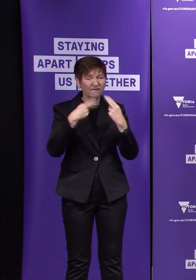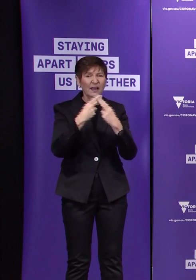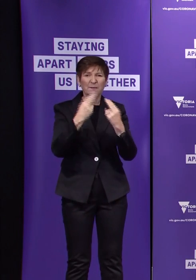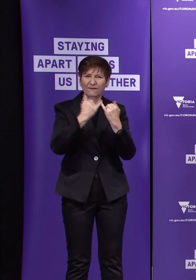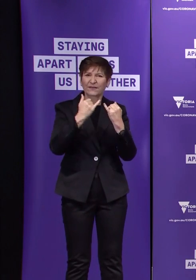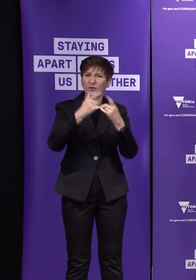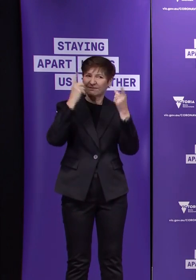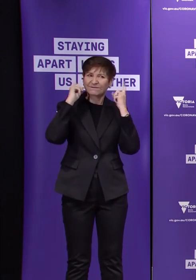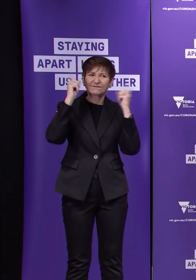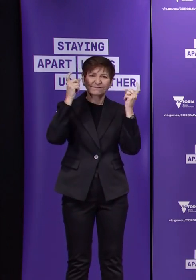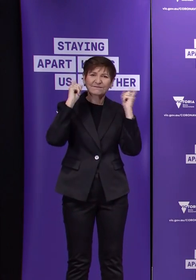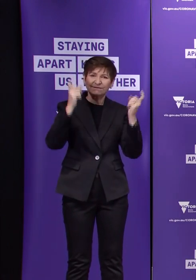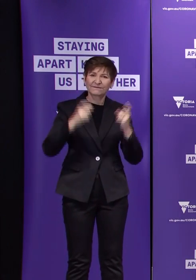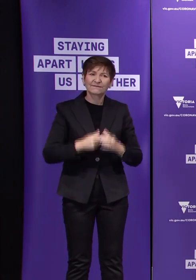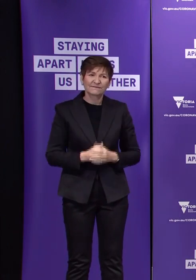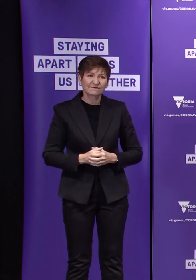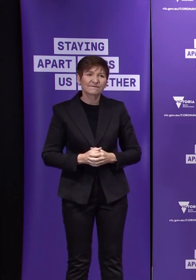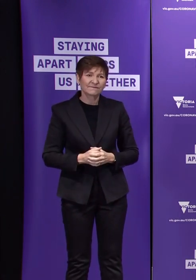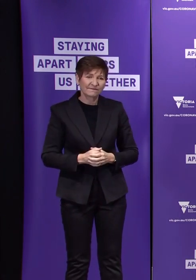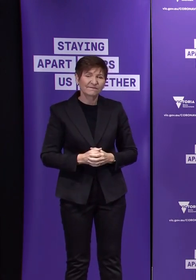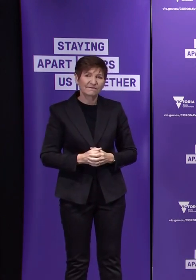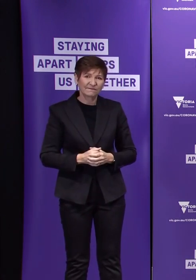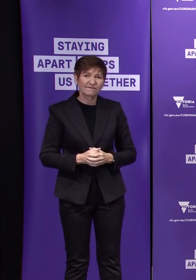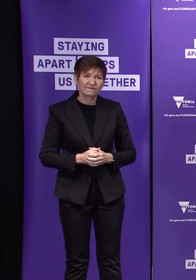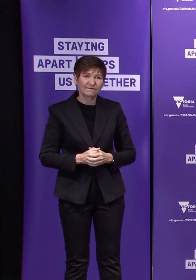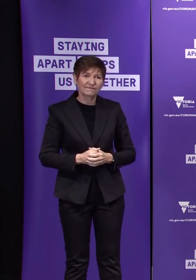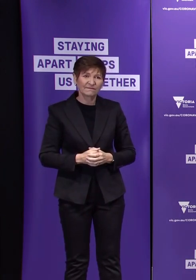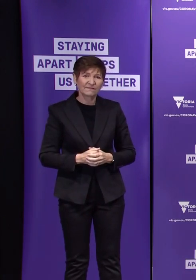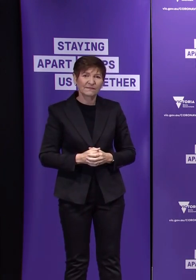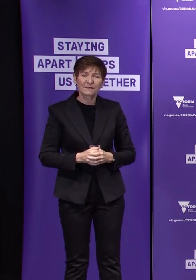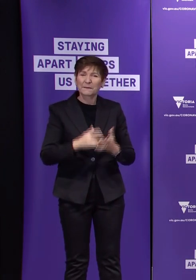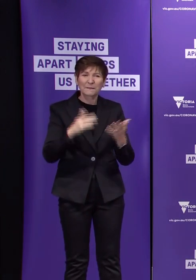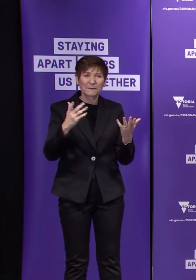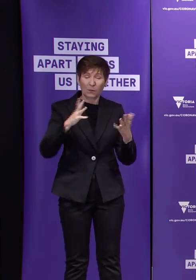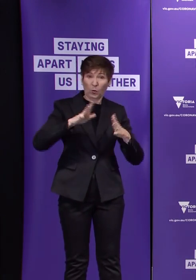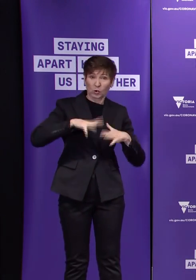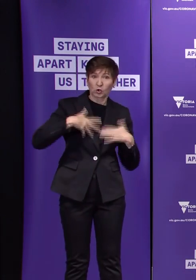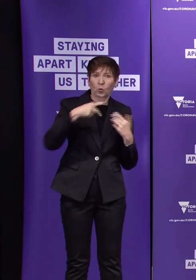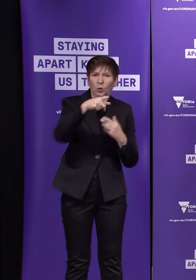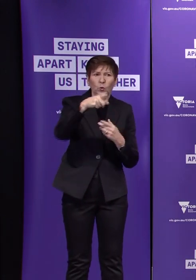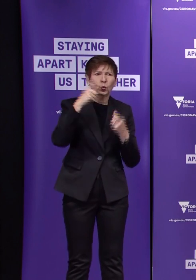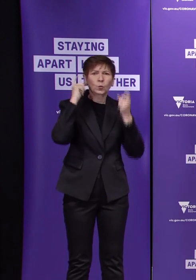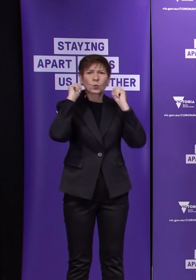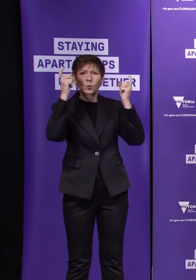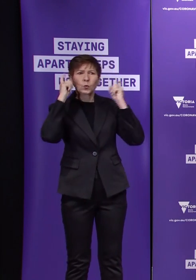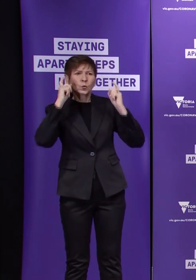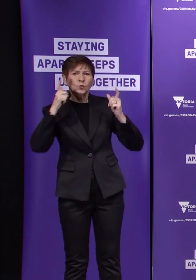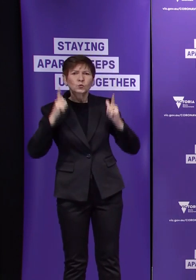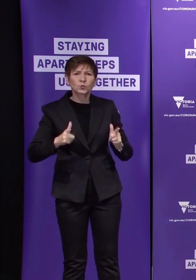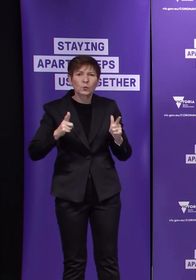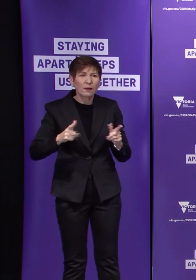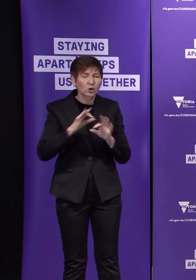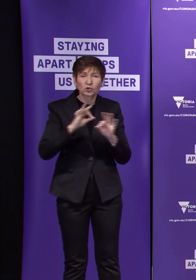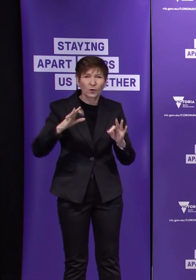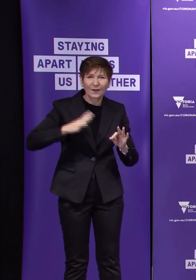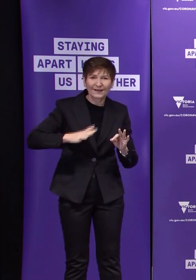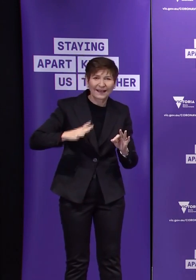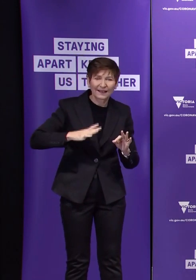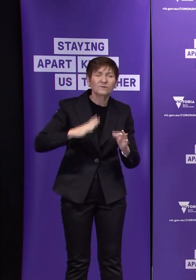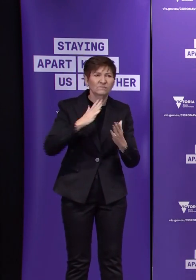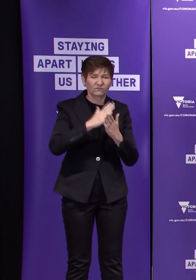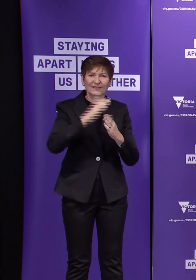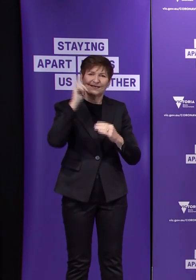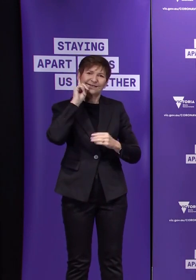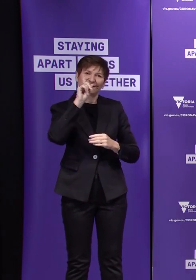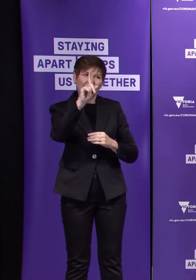also about trying to make sure that anybody who has no cause to be anxious isn't unnecessarily worried. So that was what yesterday was focused